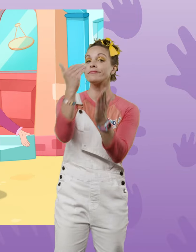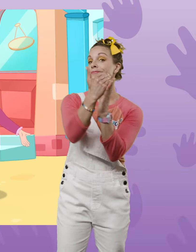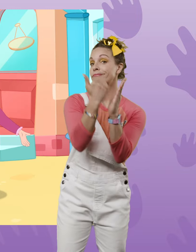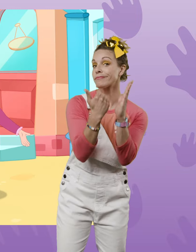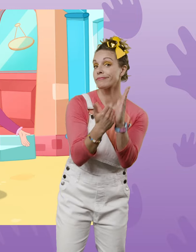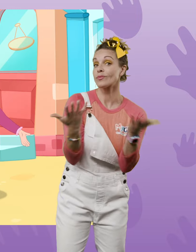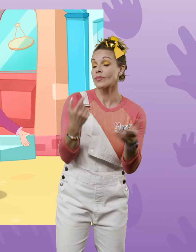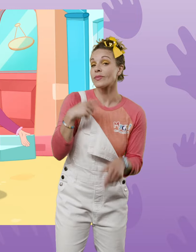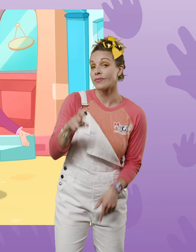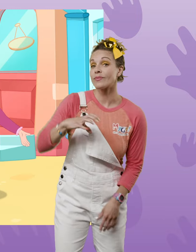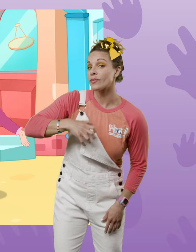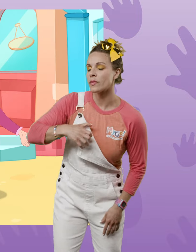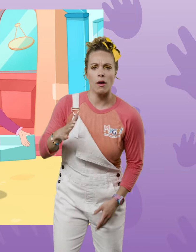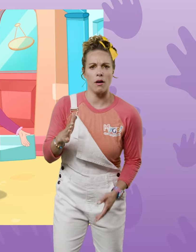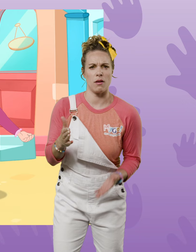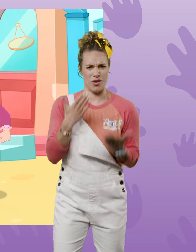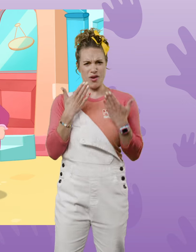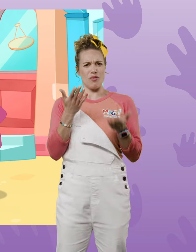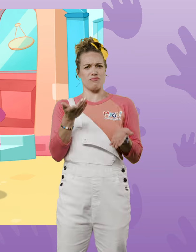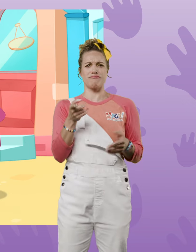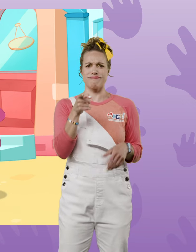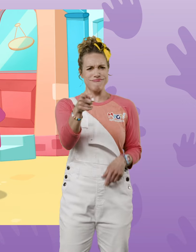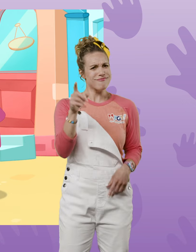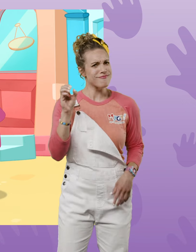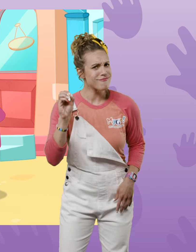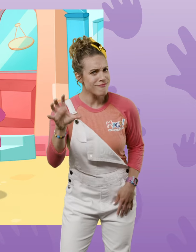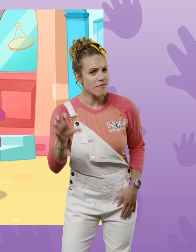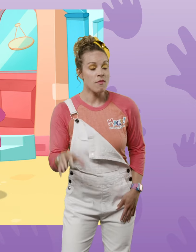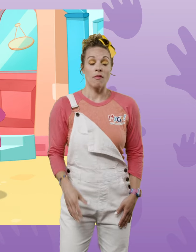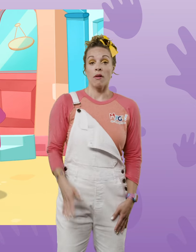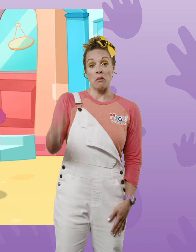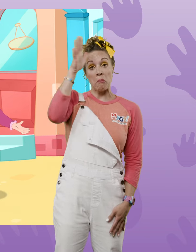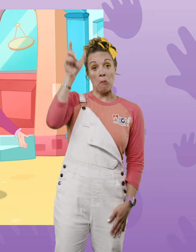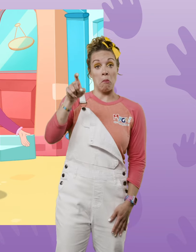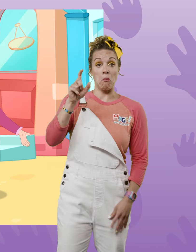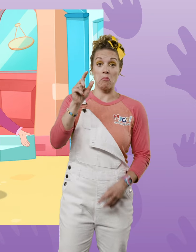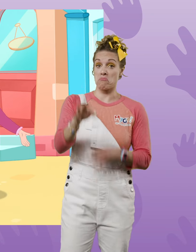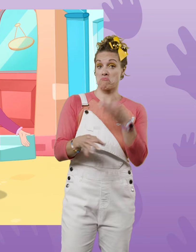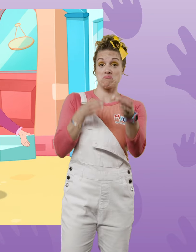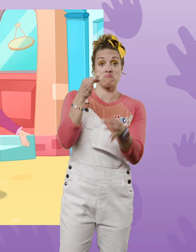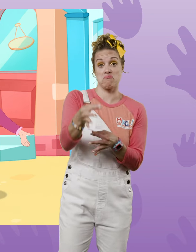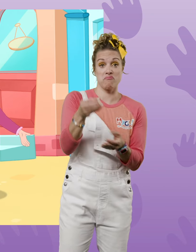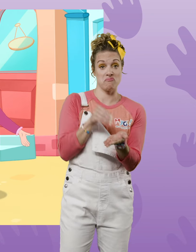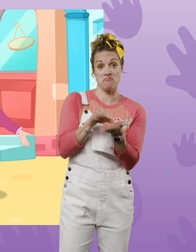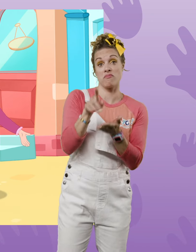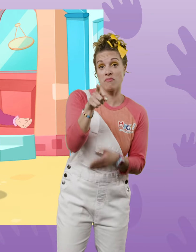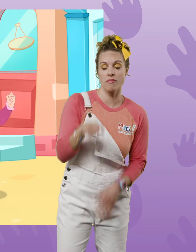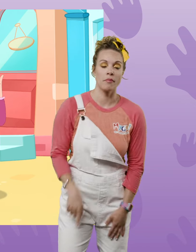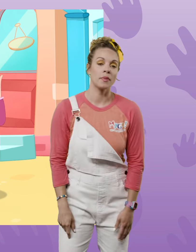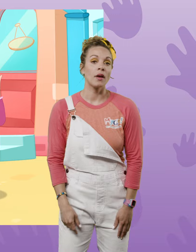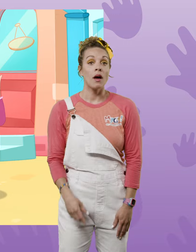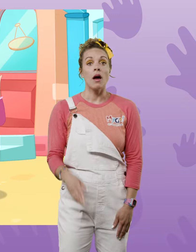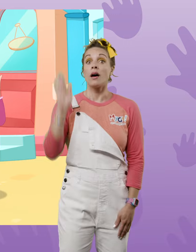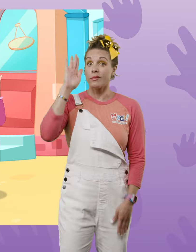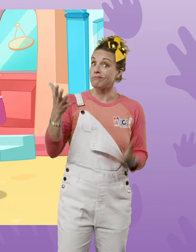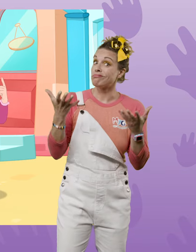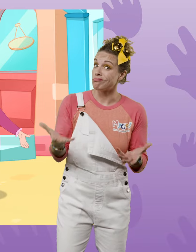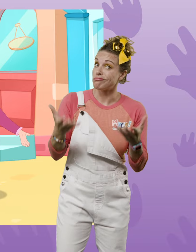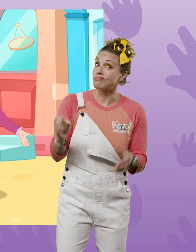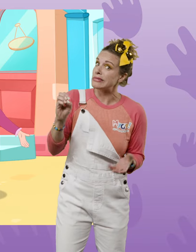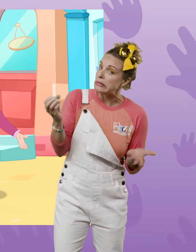Here's a list of what I'll need, Morphle. It's you, Orphle. Daddy must have sent you instead. It will be